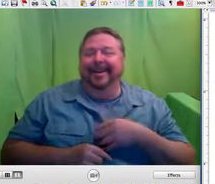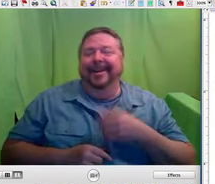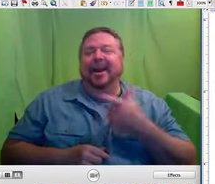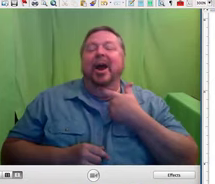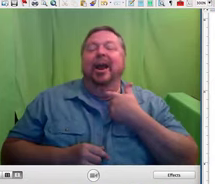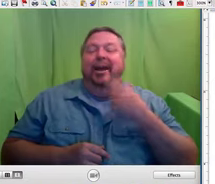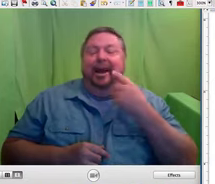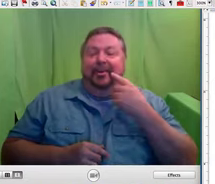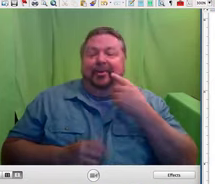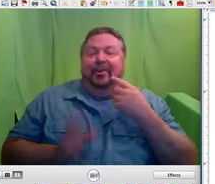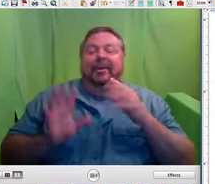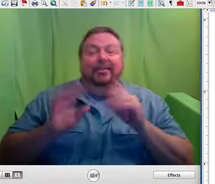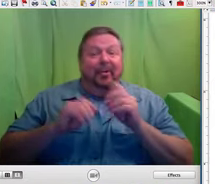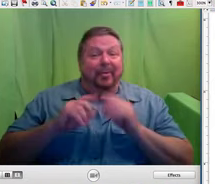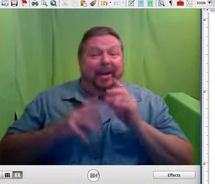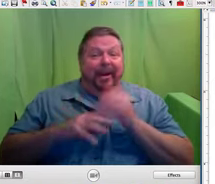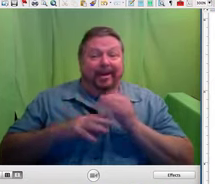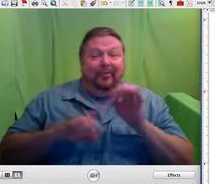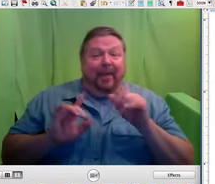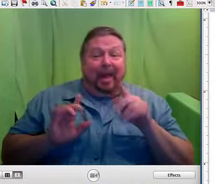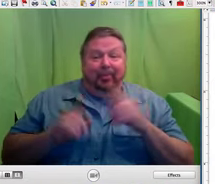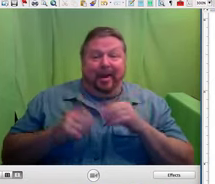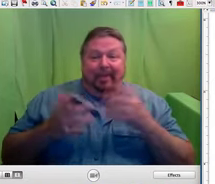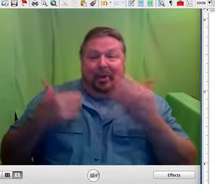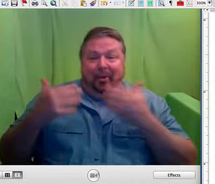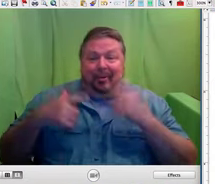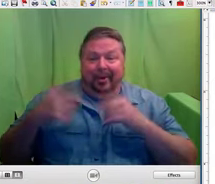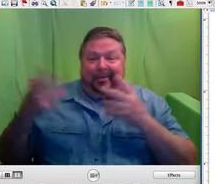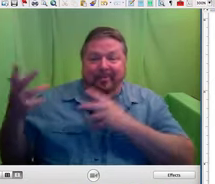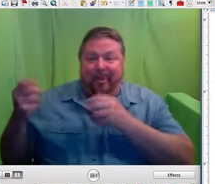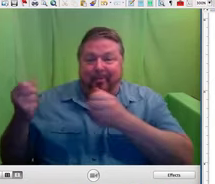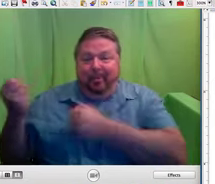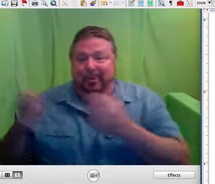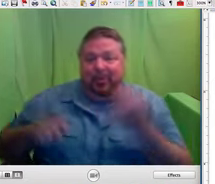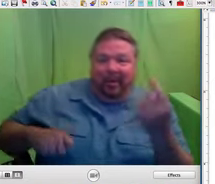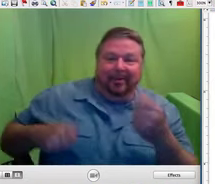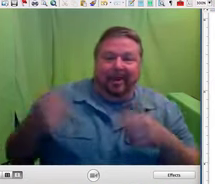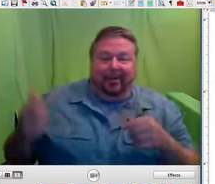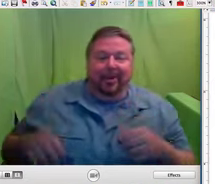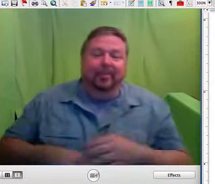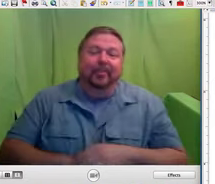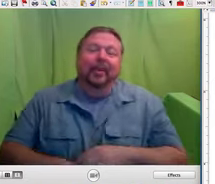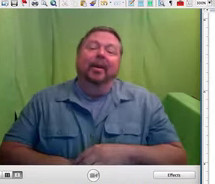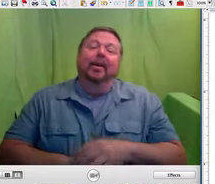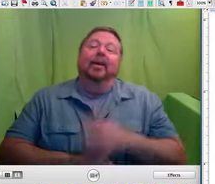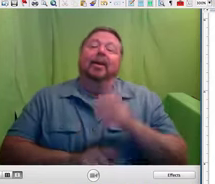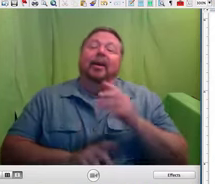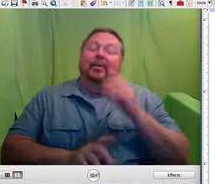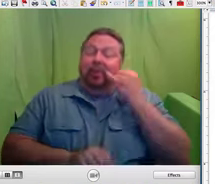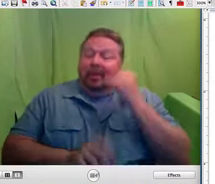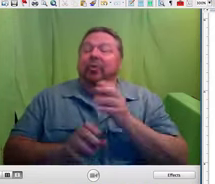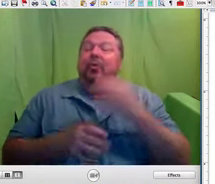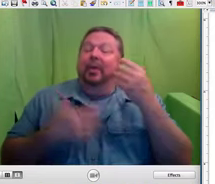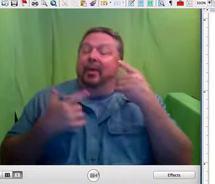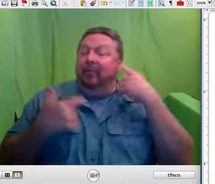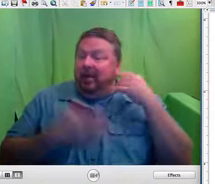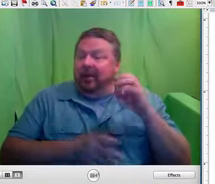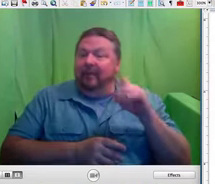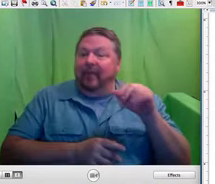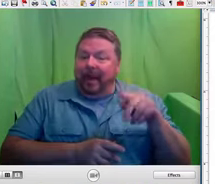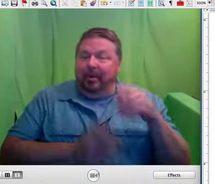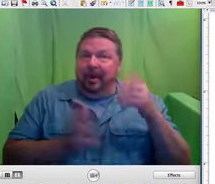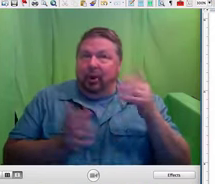ladder, ladder. It's hard for me to hit the flap when I'm cueing because it pulls me to one side or the other. So if you're